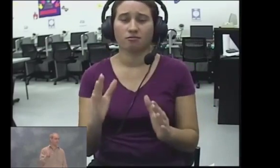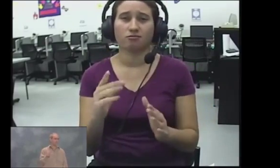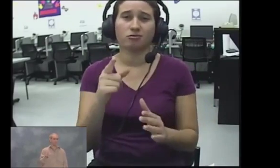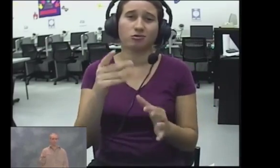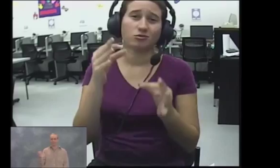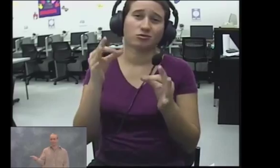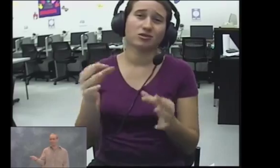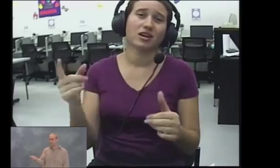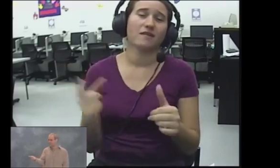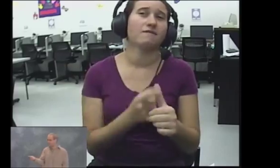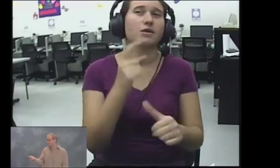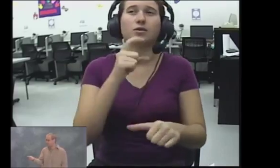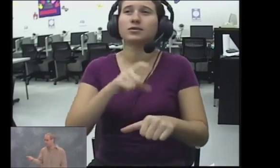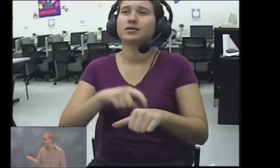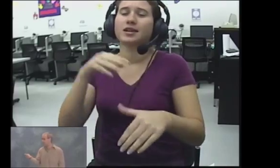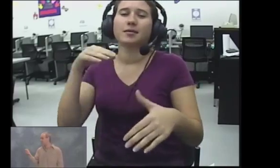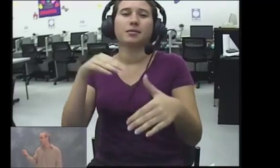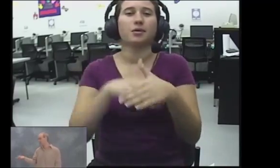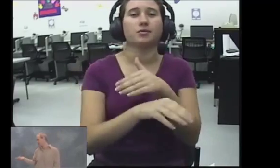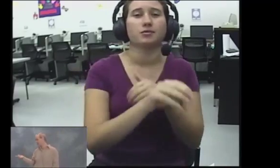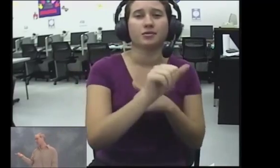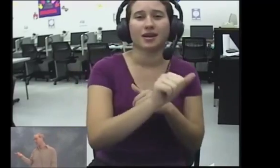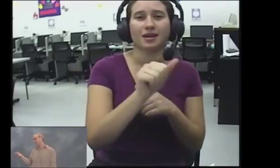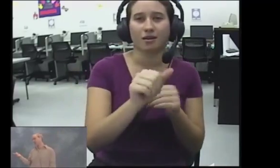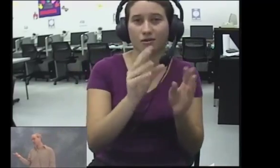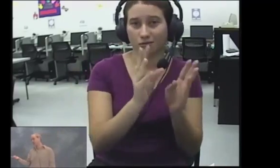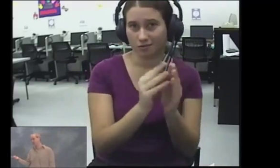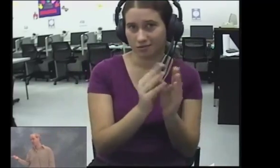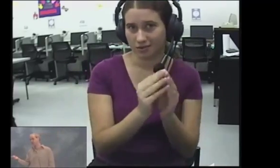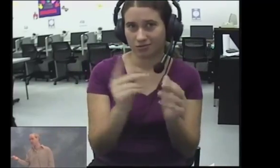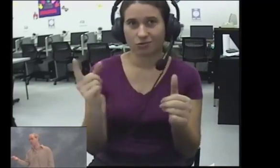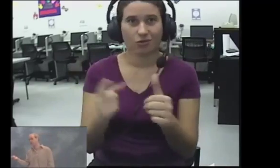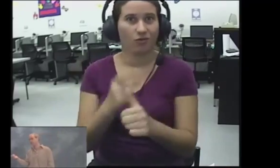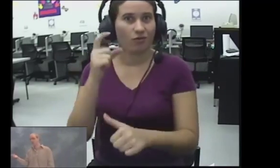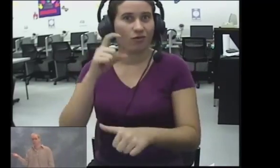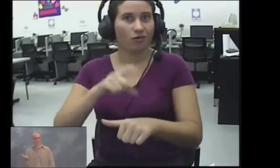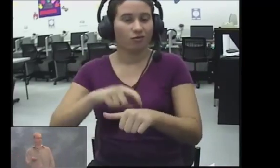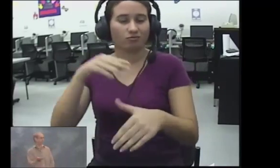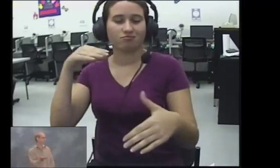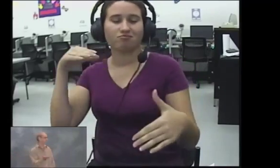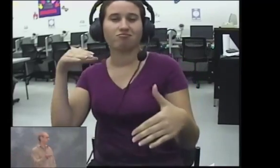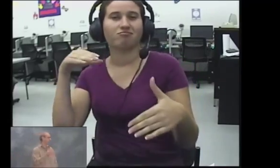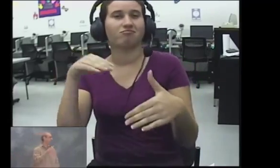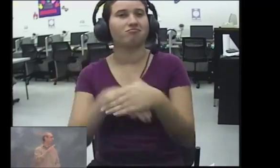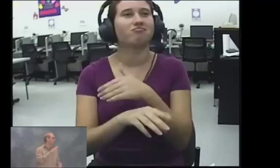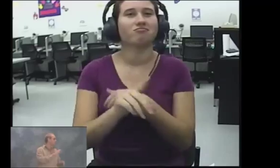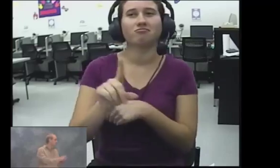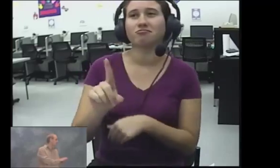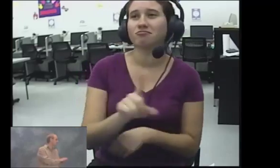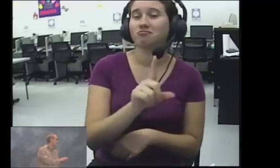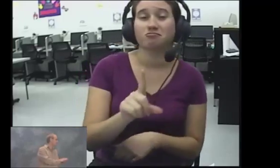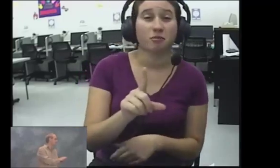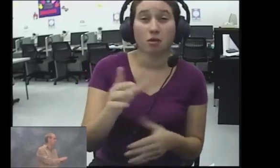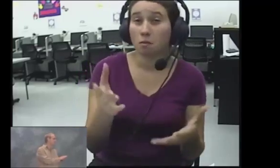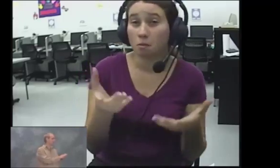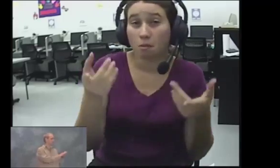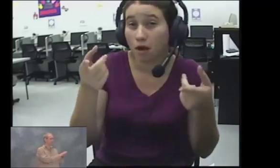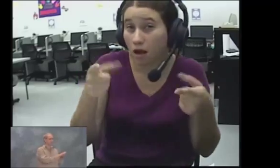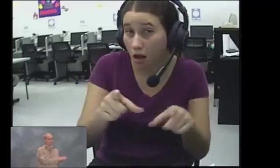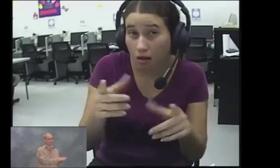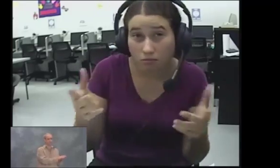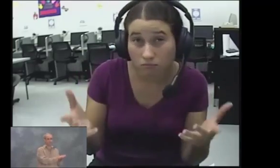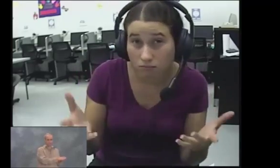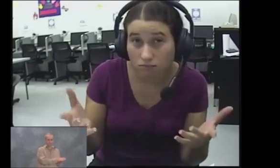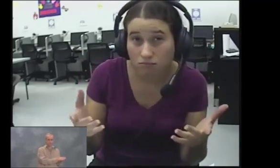meeting, 1947. You're sick and suffering. You're dying from untreated alcoholism. And you stroll in for the first time. Here's basically what you could